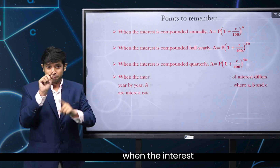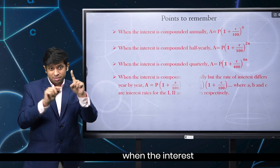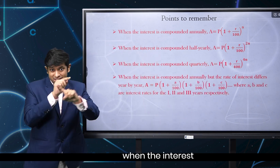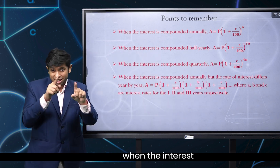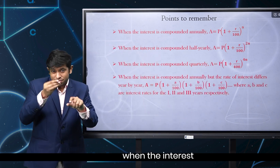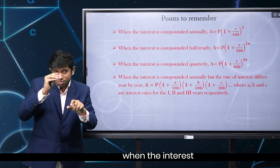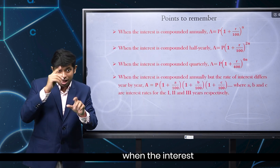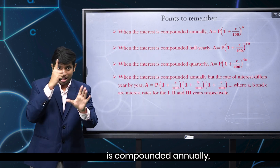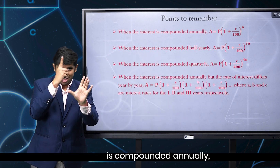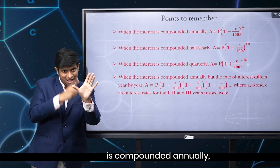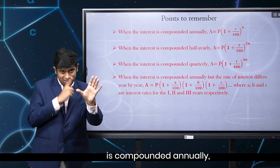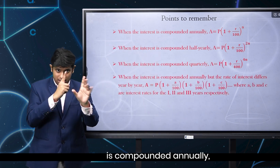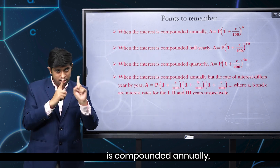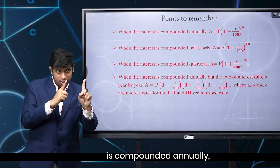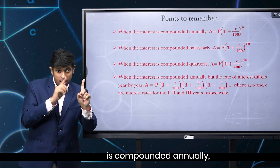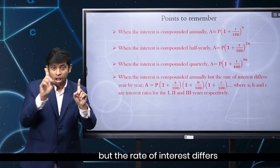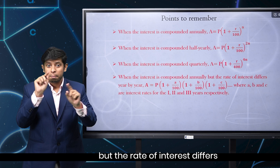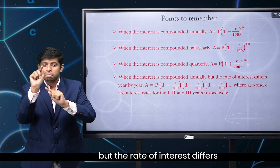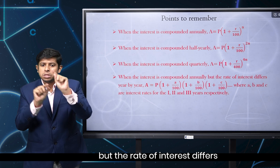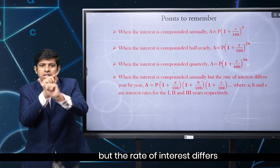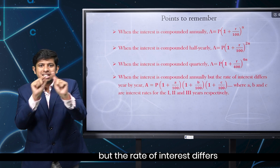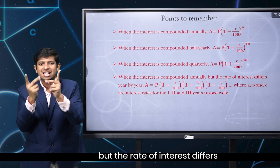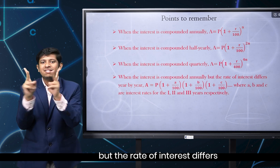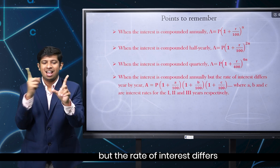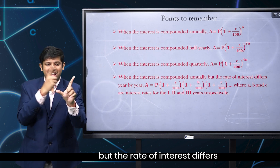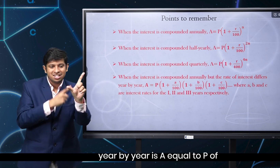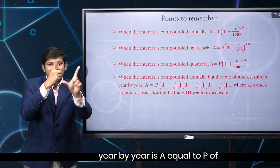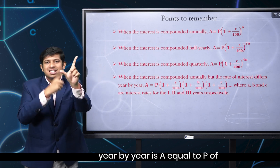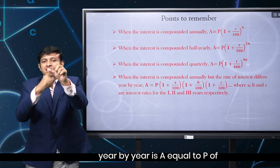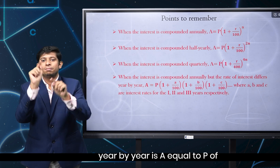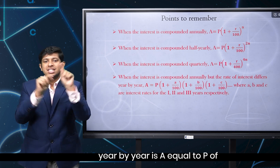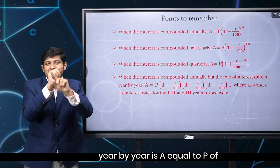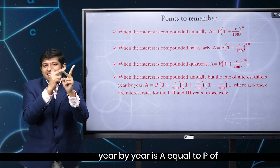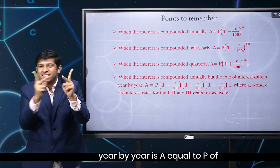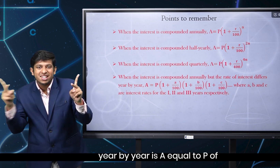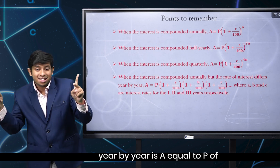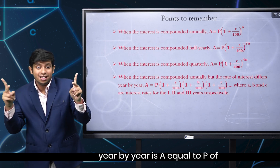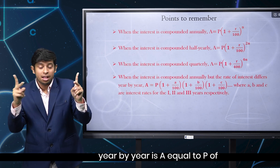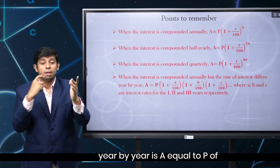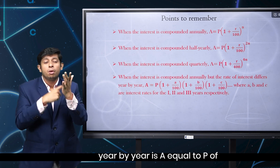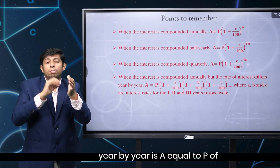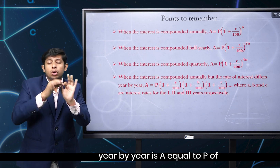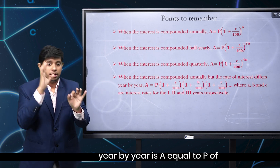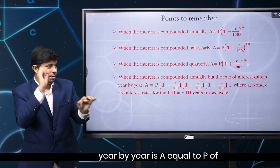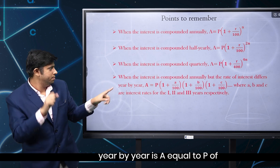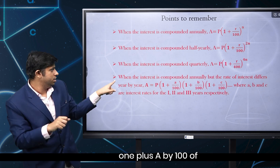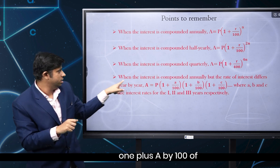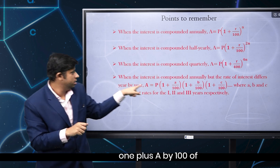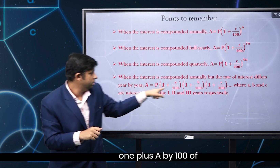When the interest is compounded annually, but the rate of interest differs year by year, A is equals to P of 1 plus A